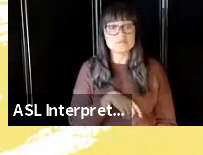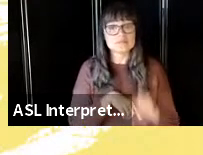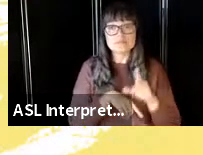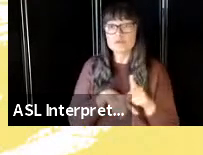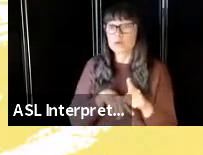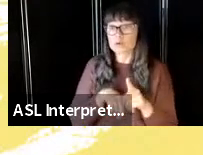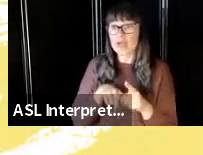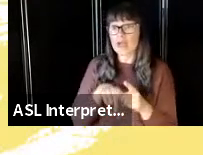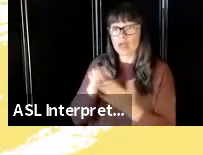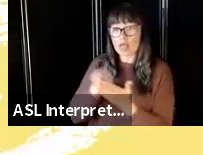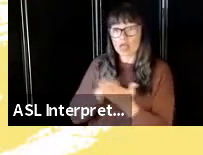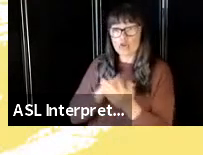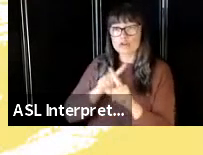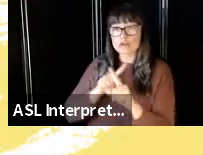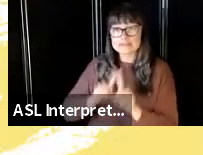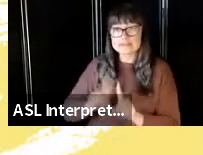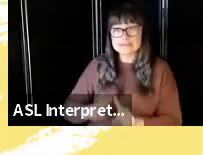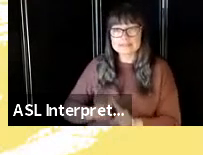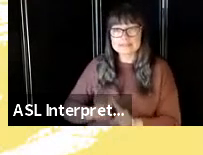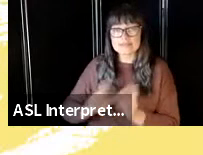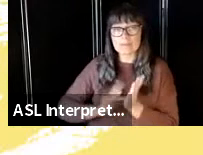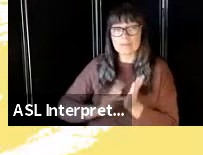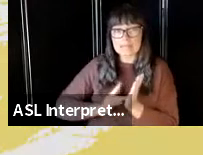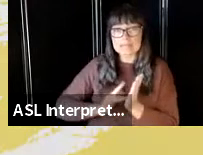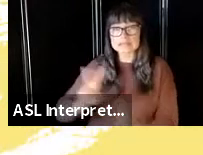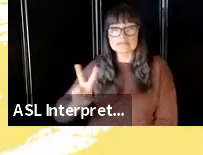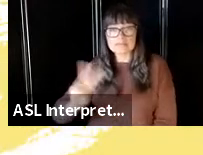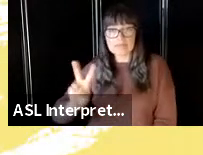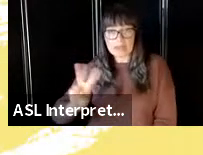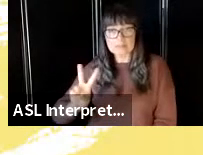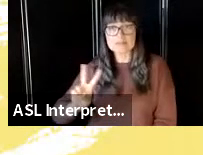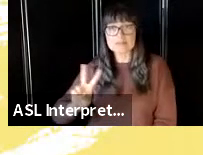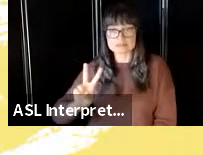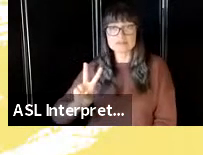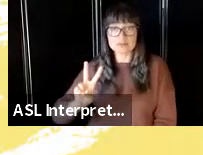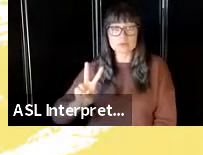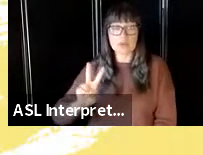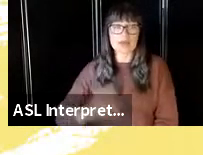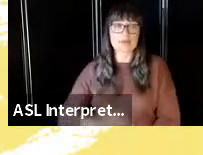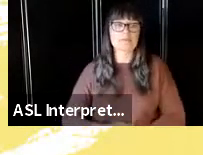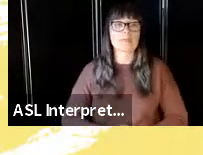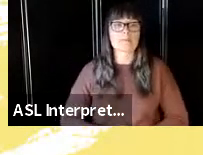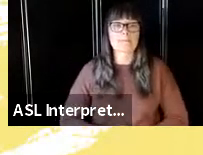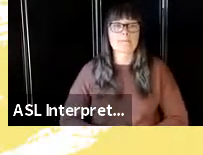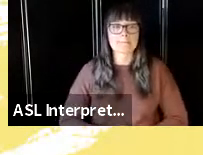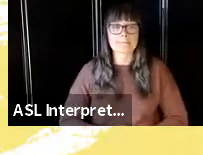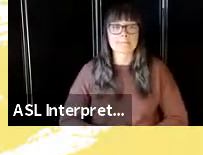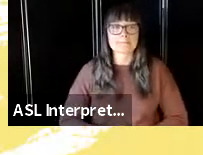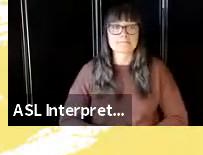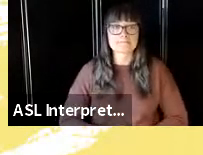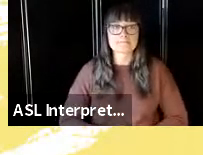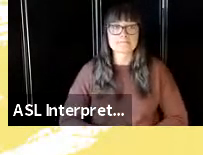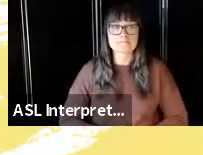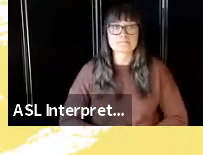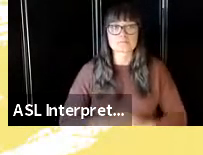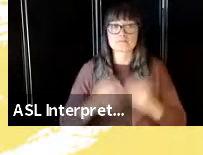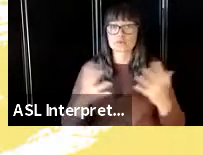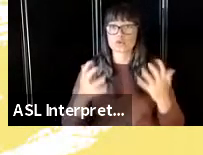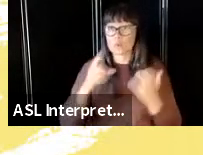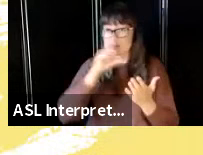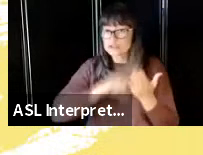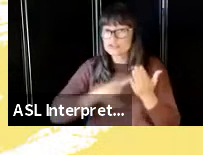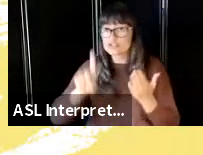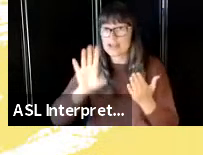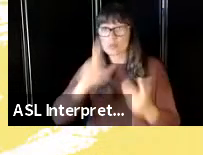your voice. There's different seasons where allergies come into play. And so you want to make sure that the allergy medications